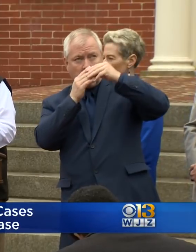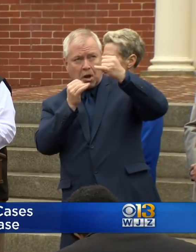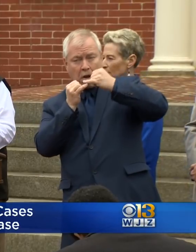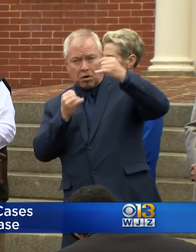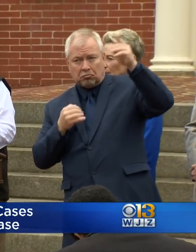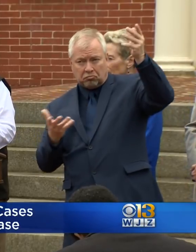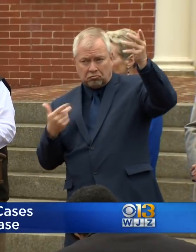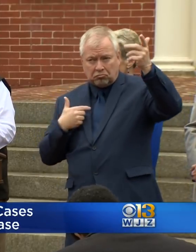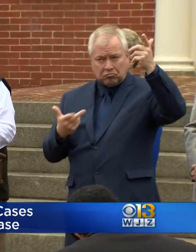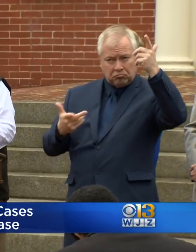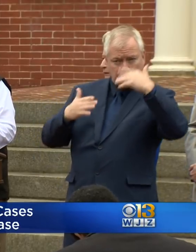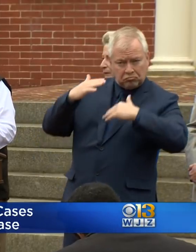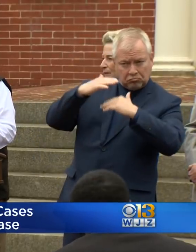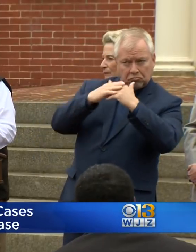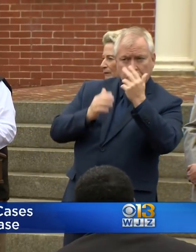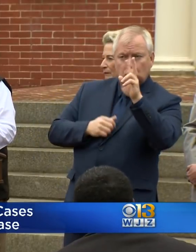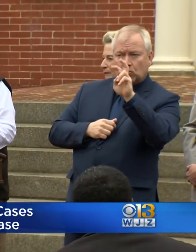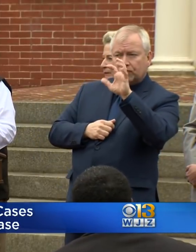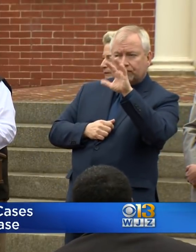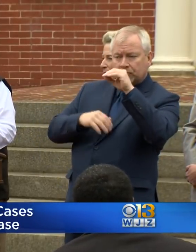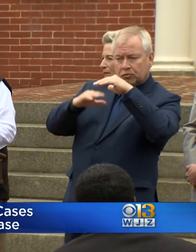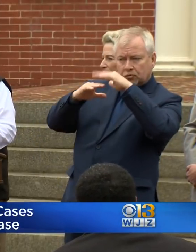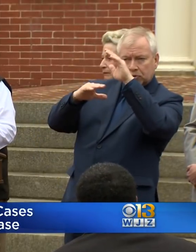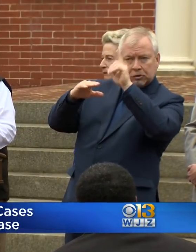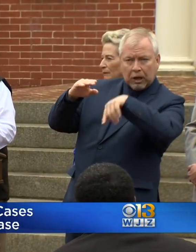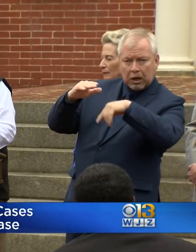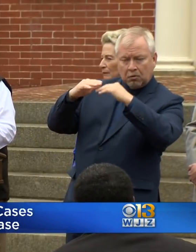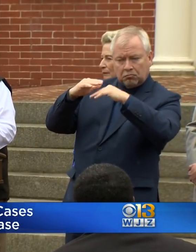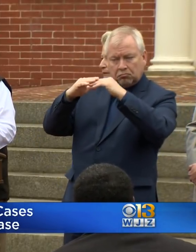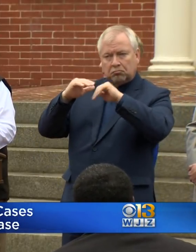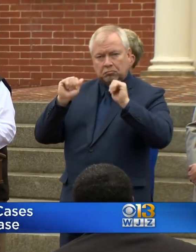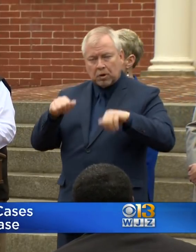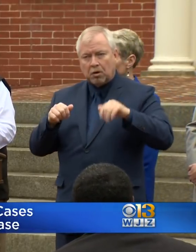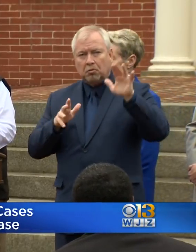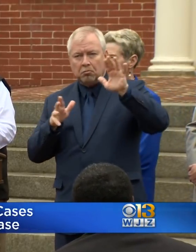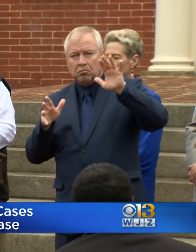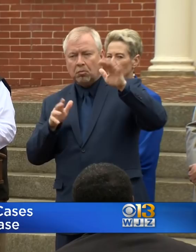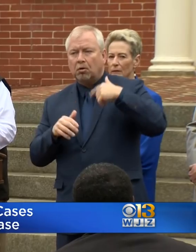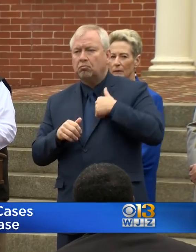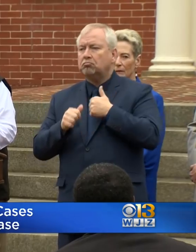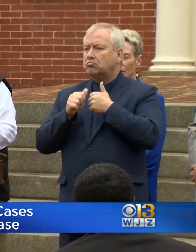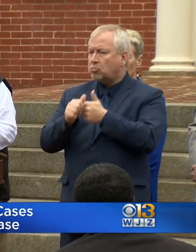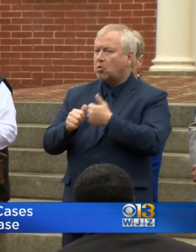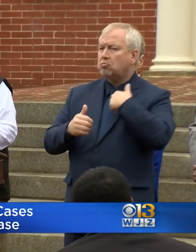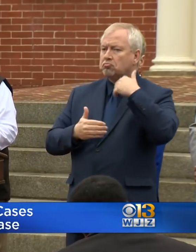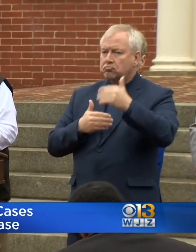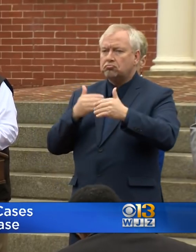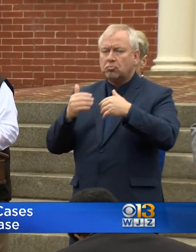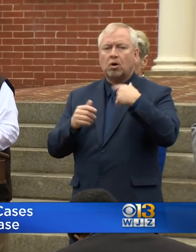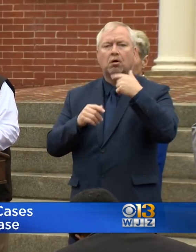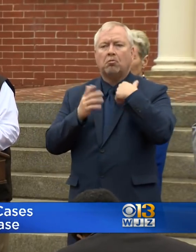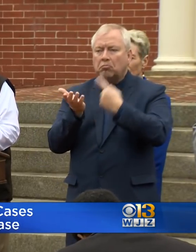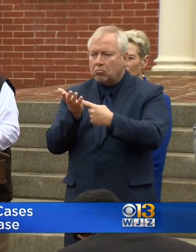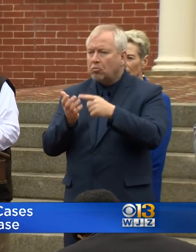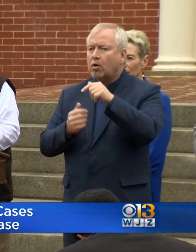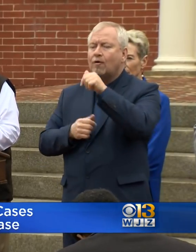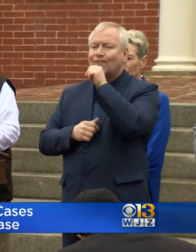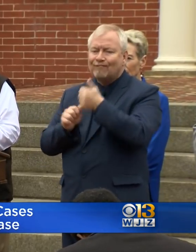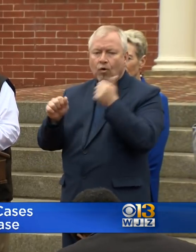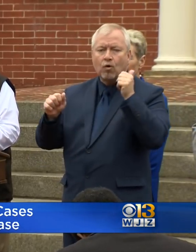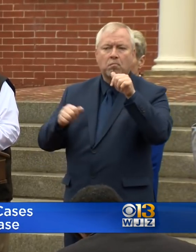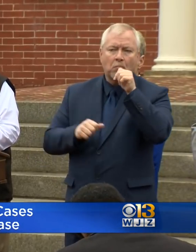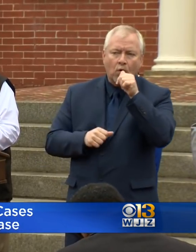of 250 or more. We talked about people, you know, staying out of bars and restaurants and crowds, and then we had the